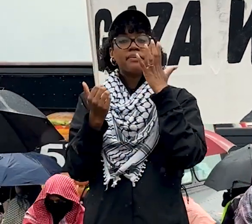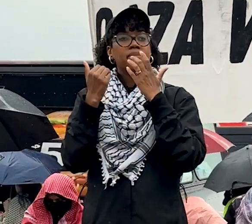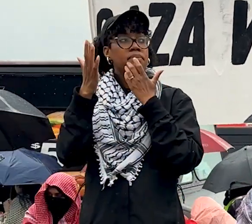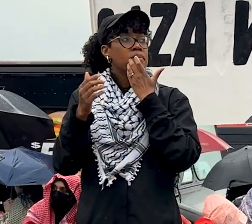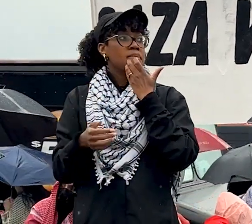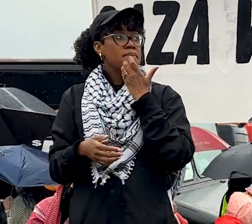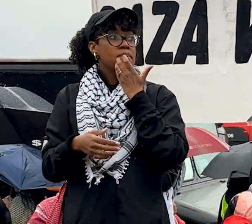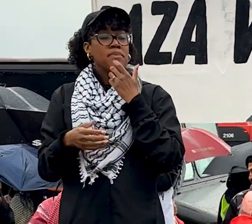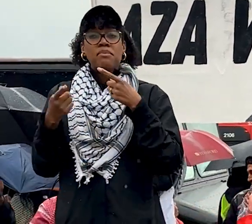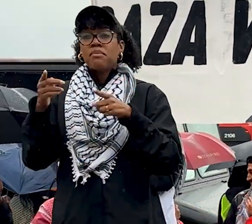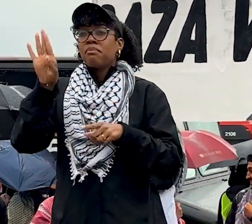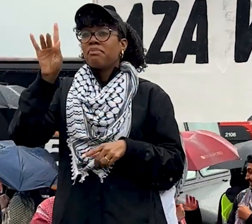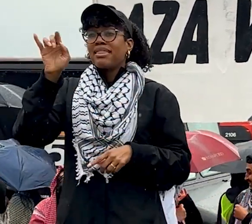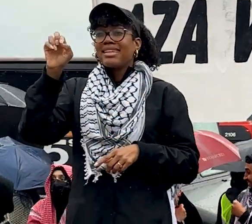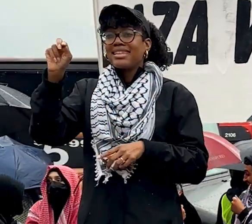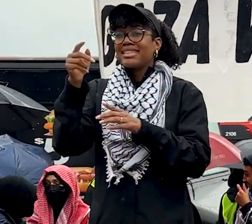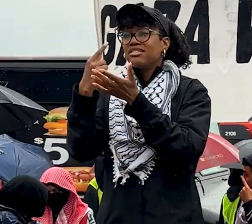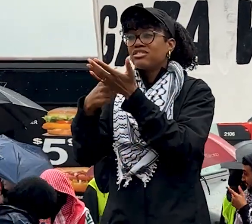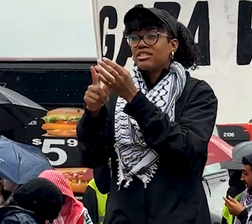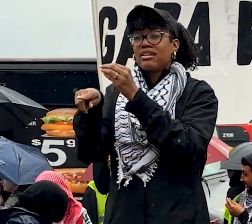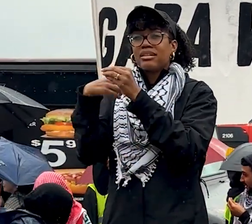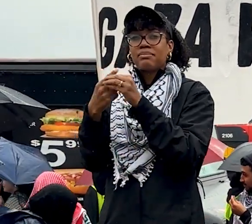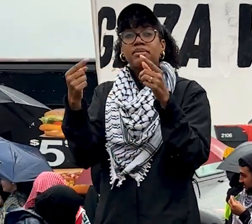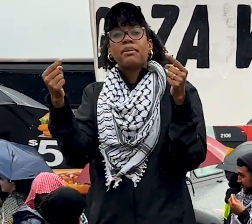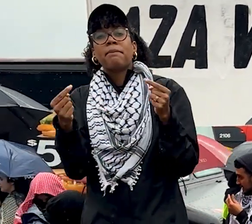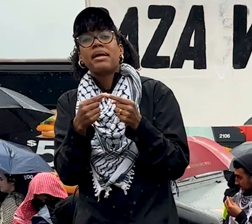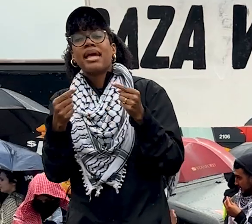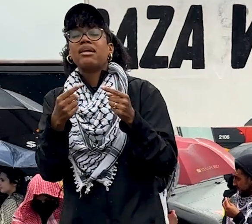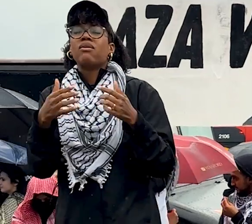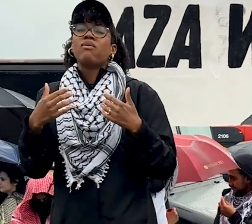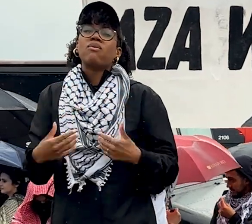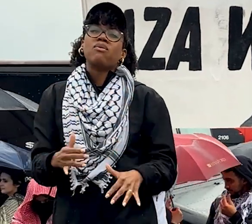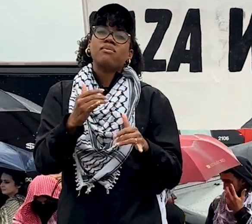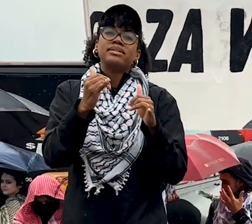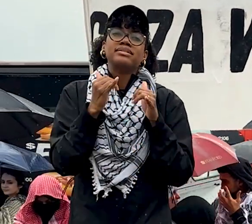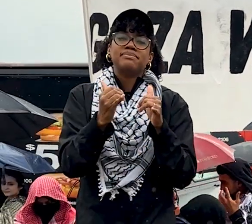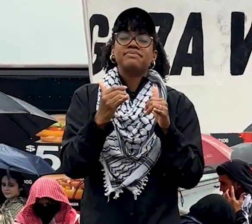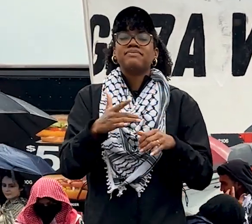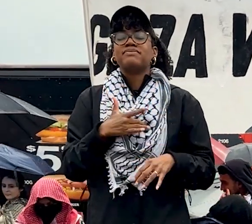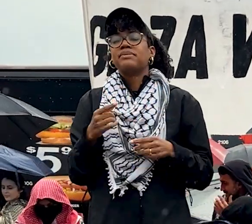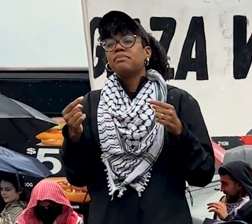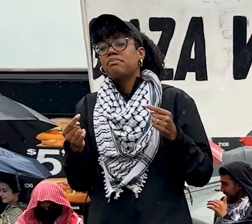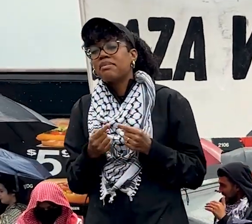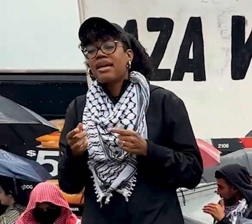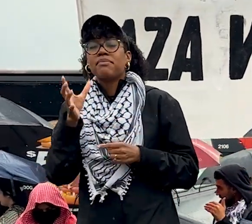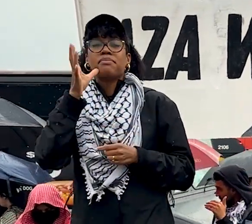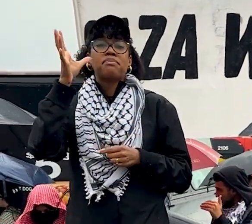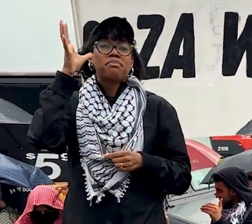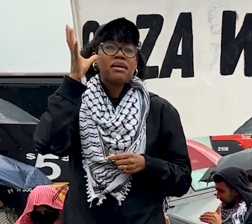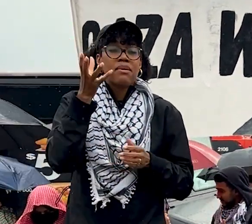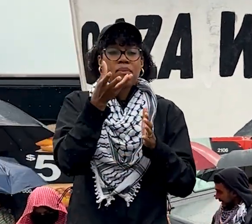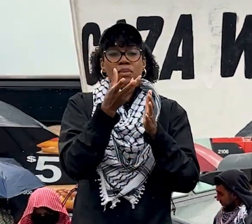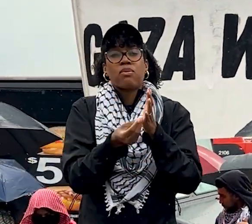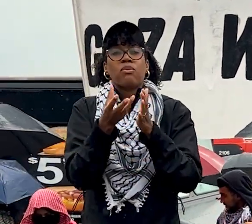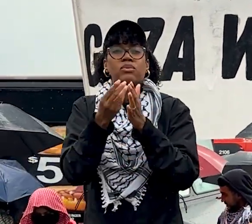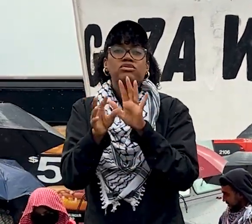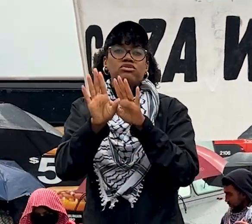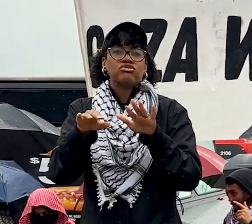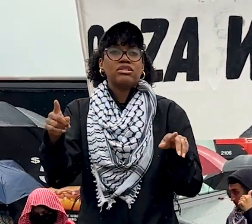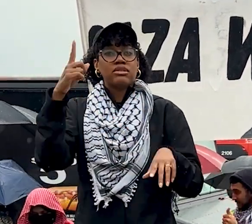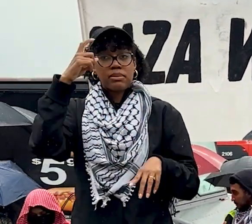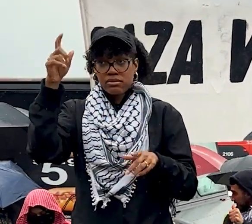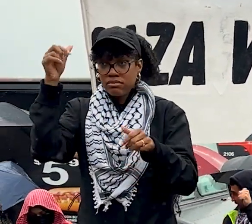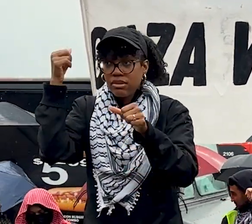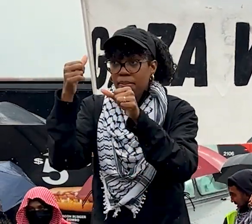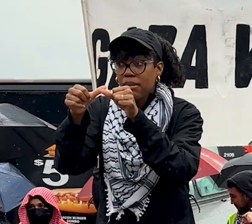While Blinken is talking about the pain and how he identifies with the pain with Palestinian parents who lose their children because he